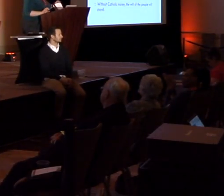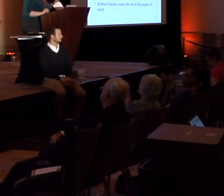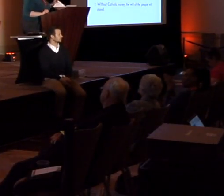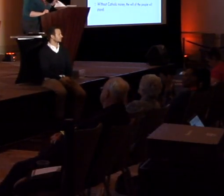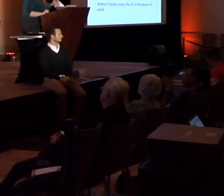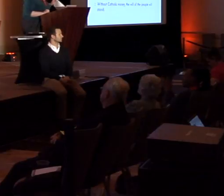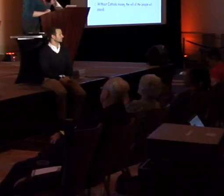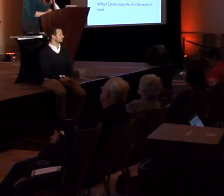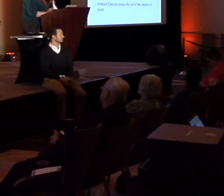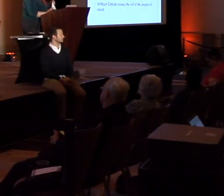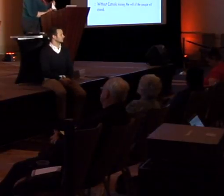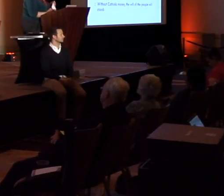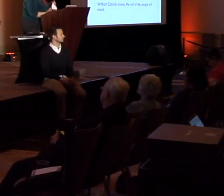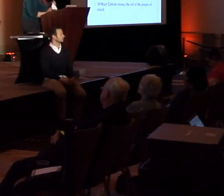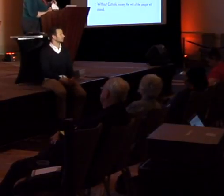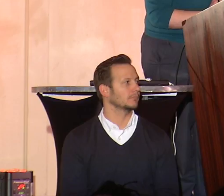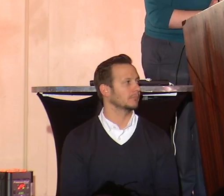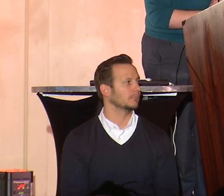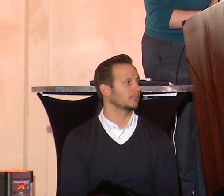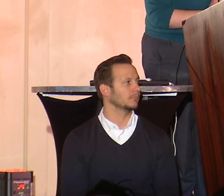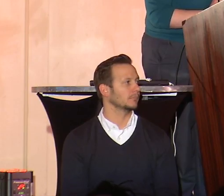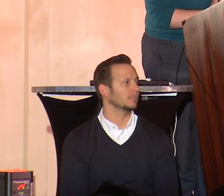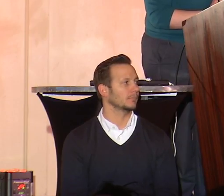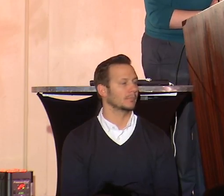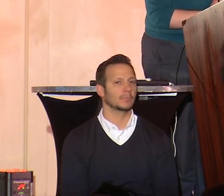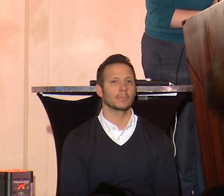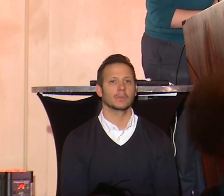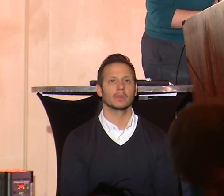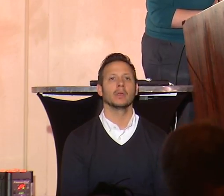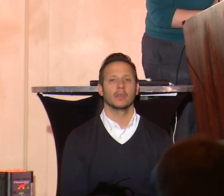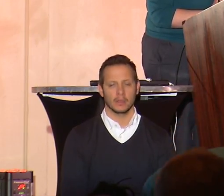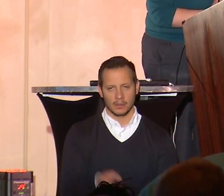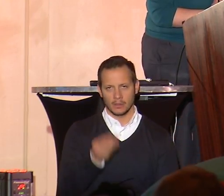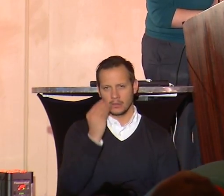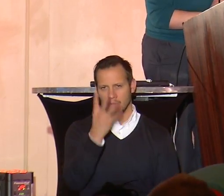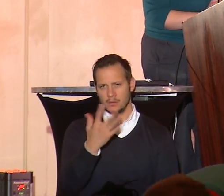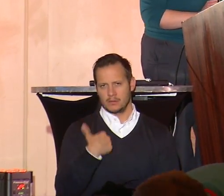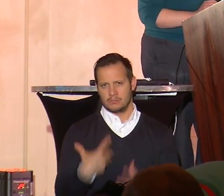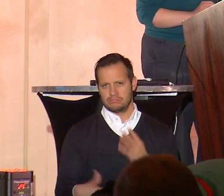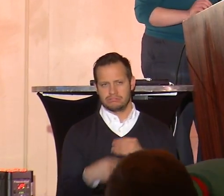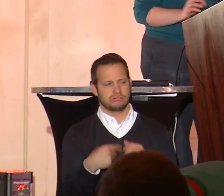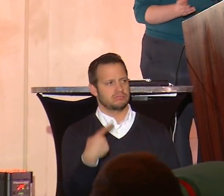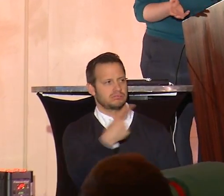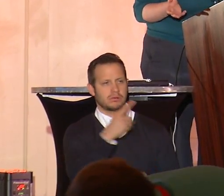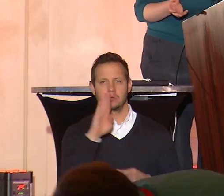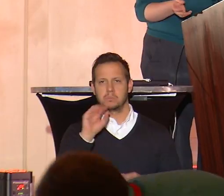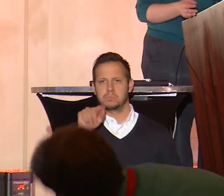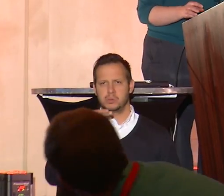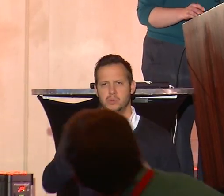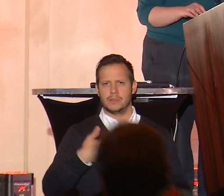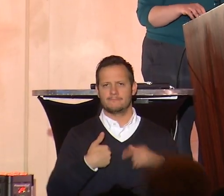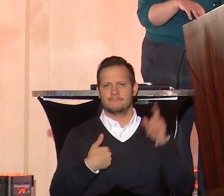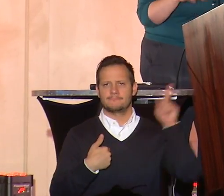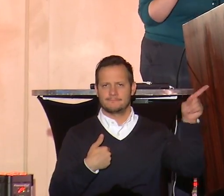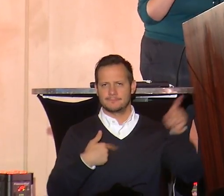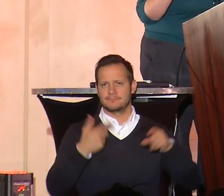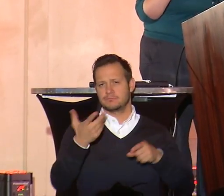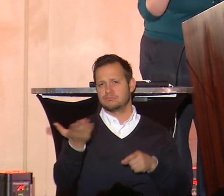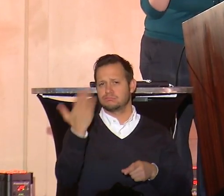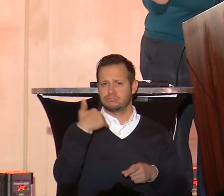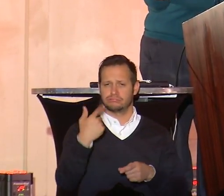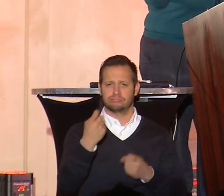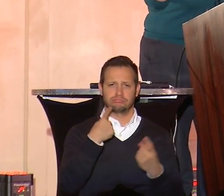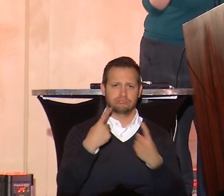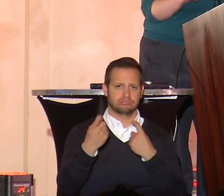I have just one more thing to add. We have a booth in the exhibitor hall. I would be happy to talk to any of you. If you have questions, I'll be there later